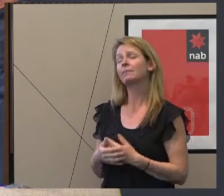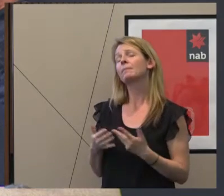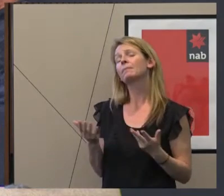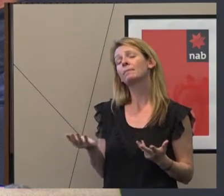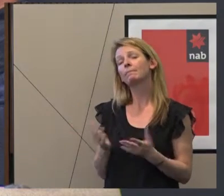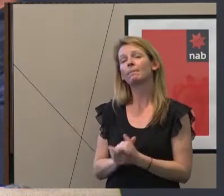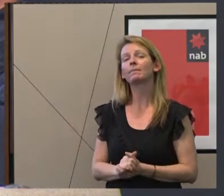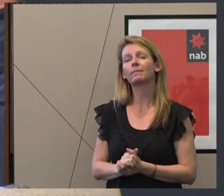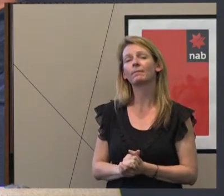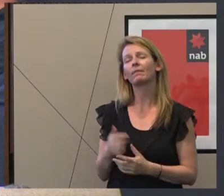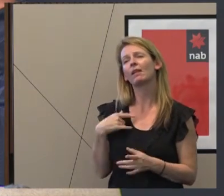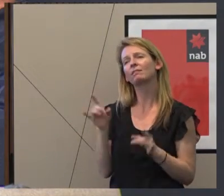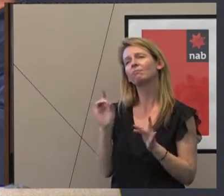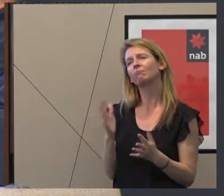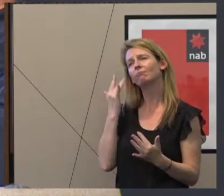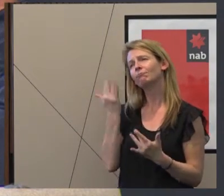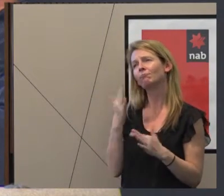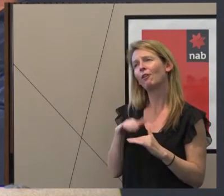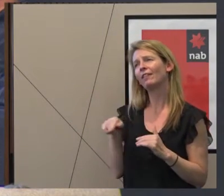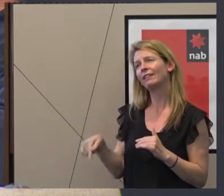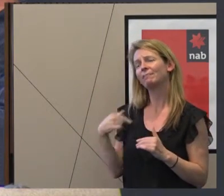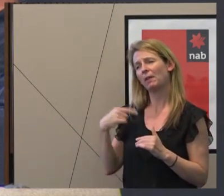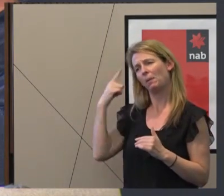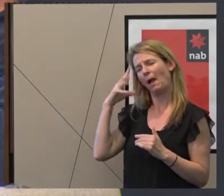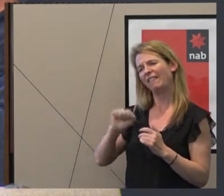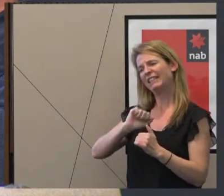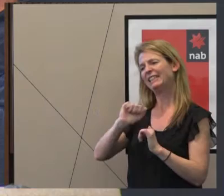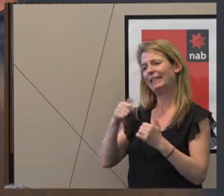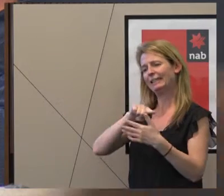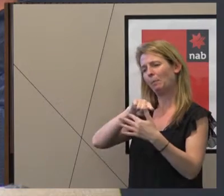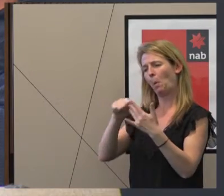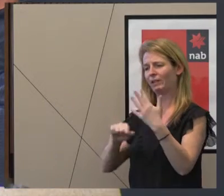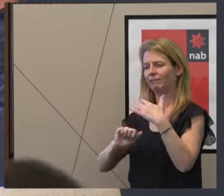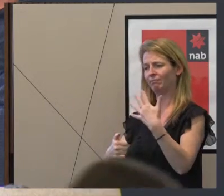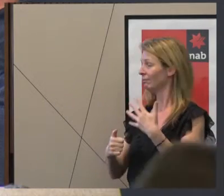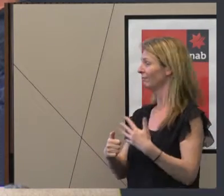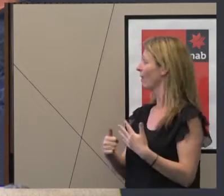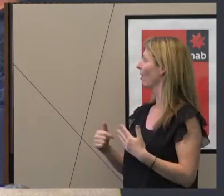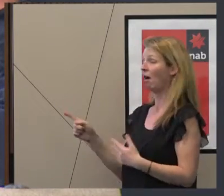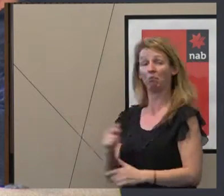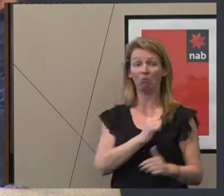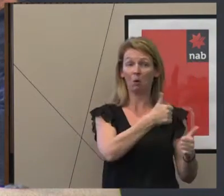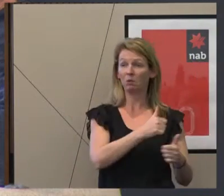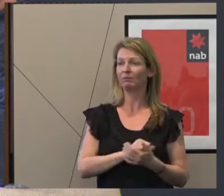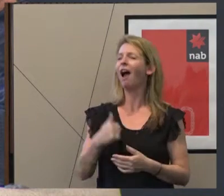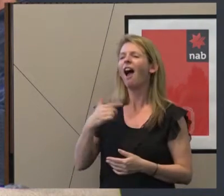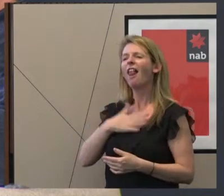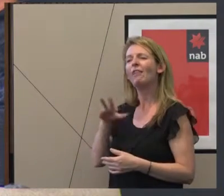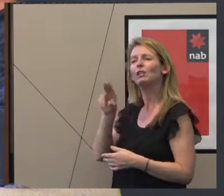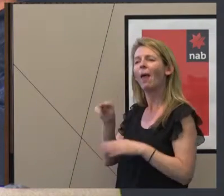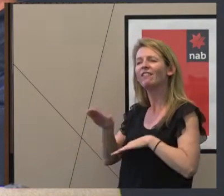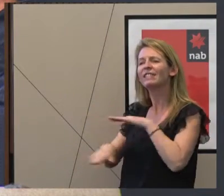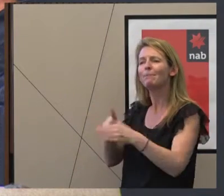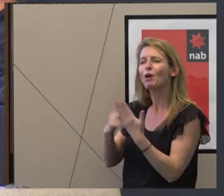When I started to think about this, I came up with a 6-point plan, Trish. Oh, good. Yeah, I like 12-step programs,